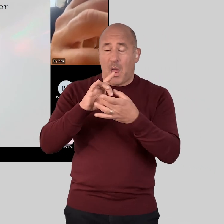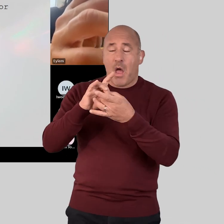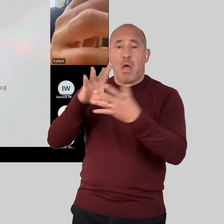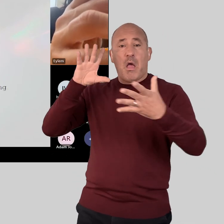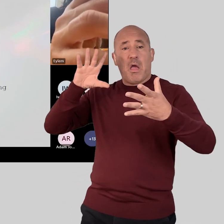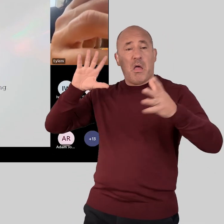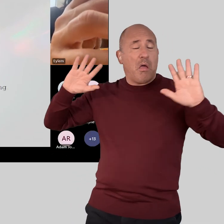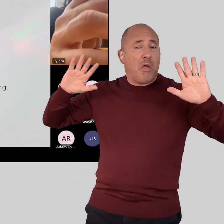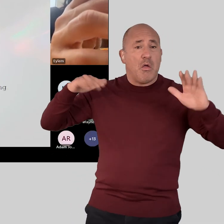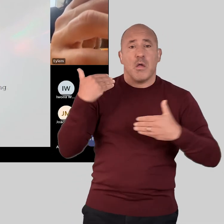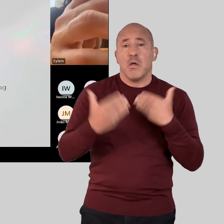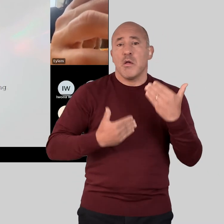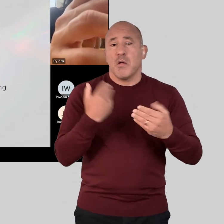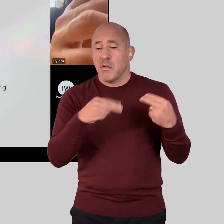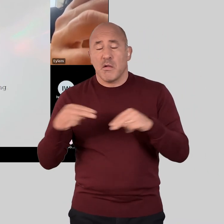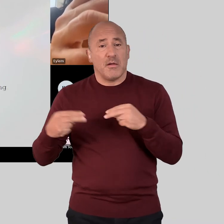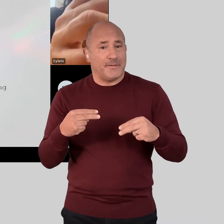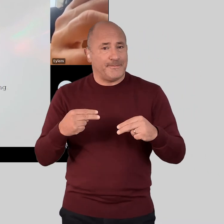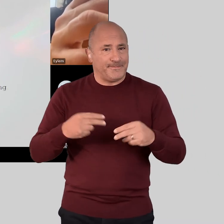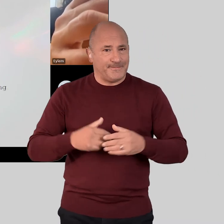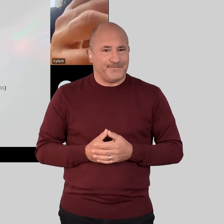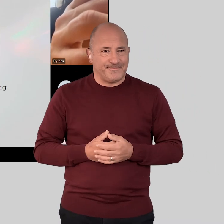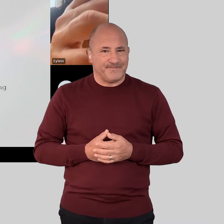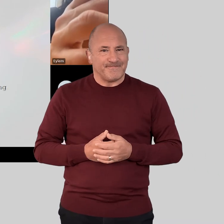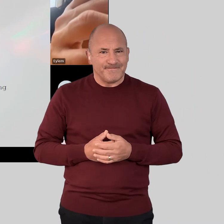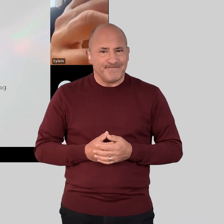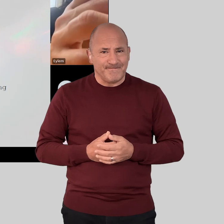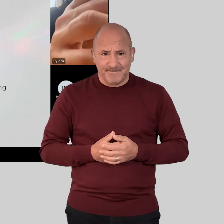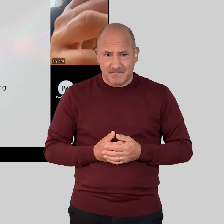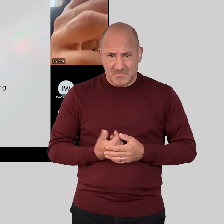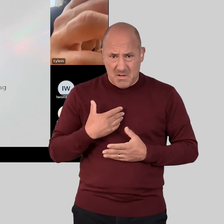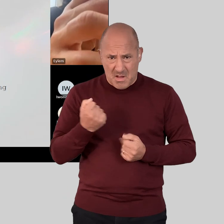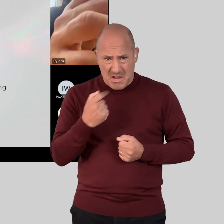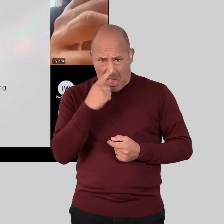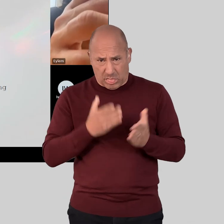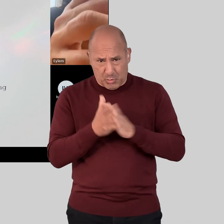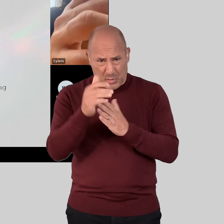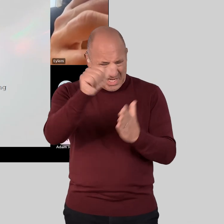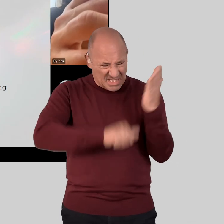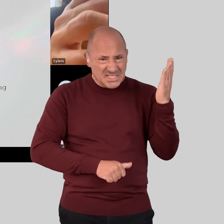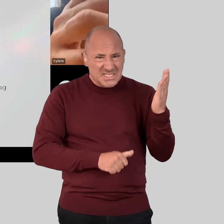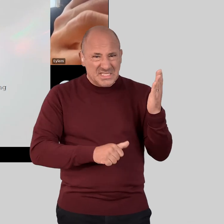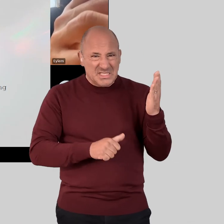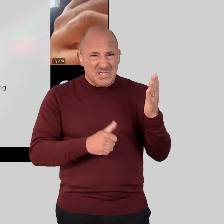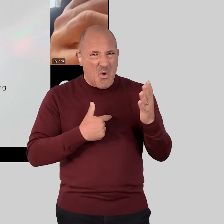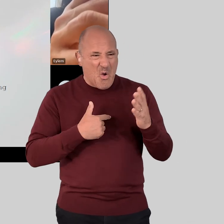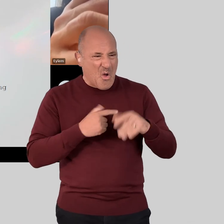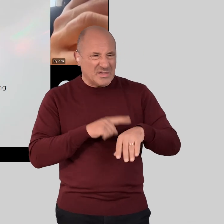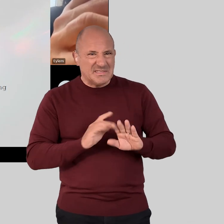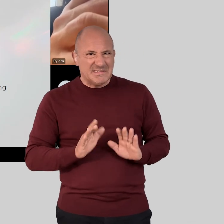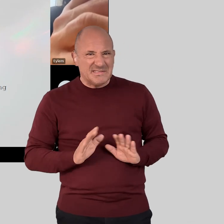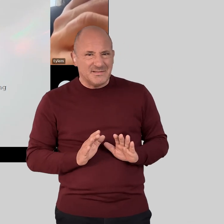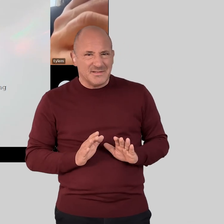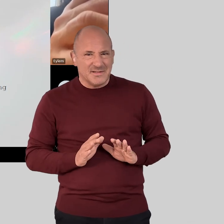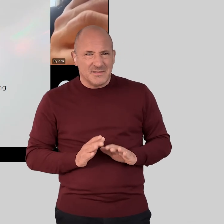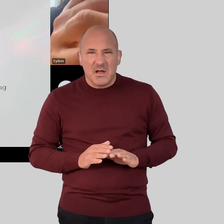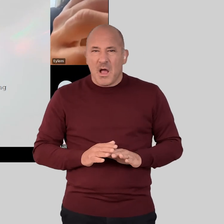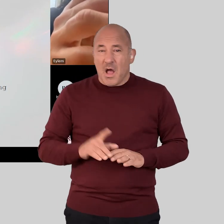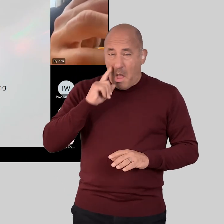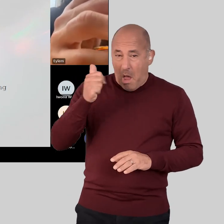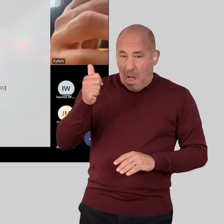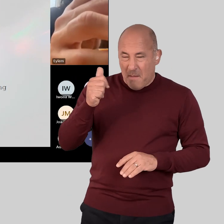reference point. And it could also be a very relational position. So do I have time to go through the list, Hetty,